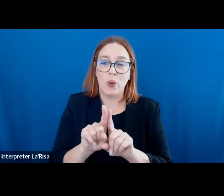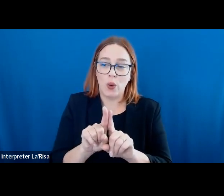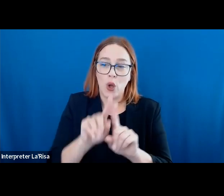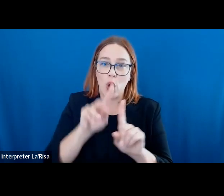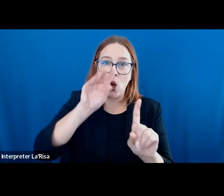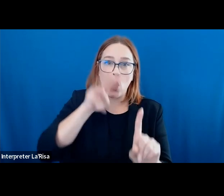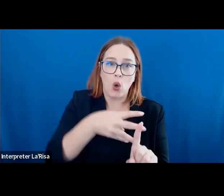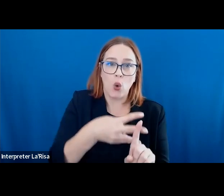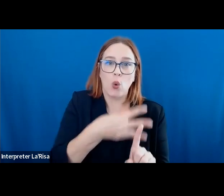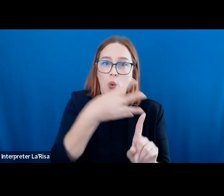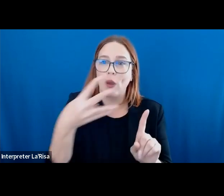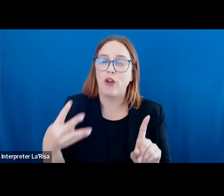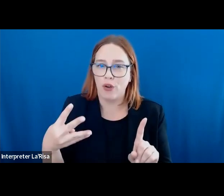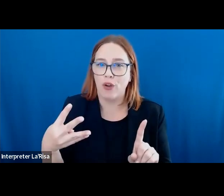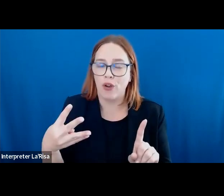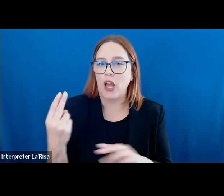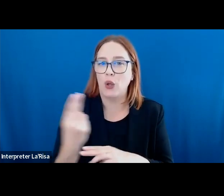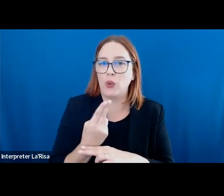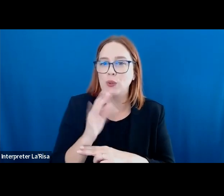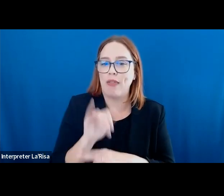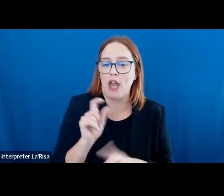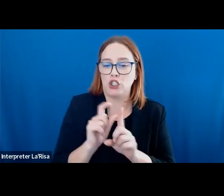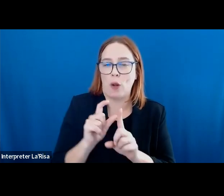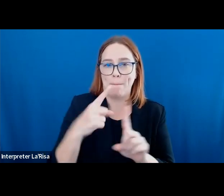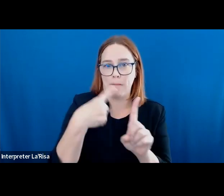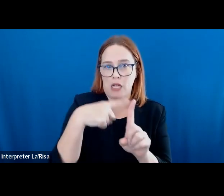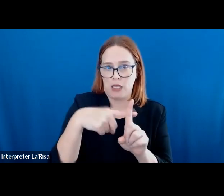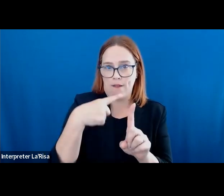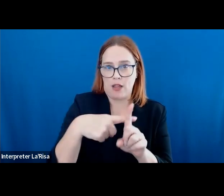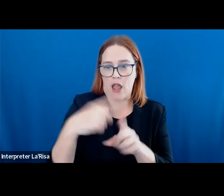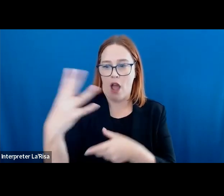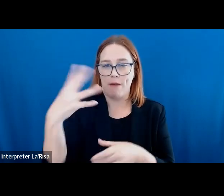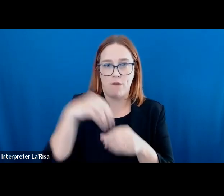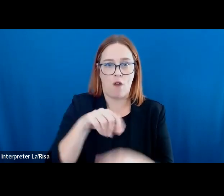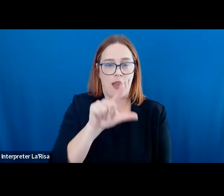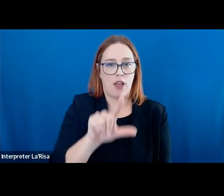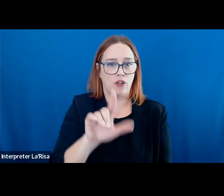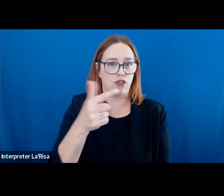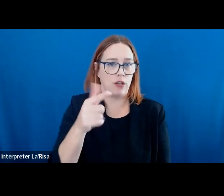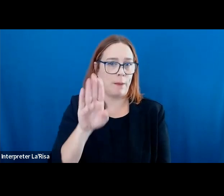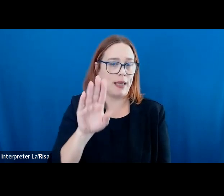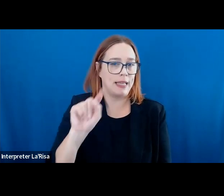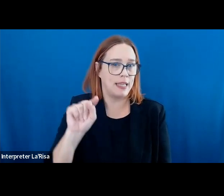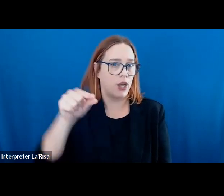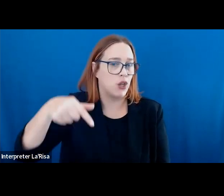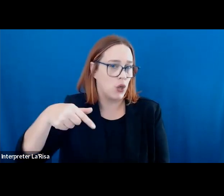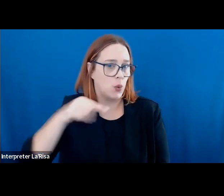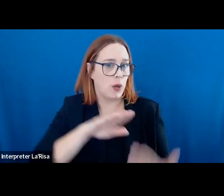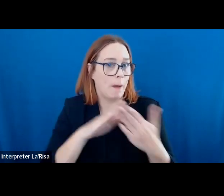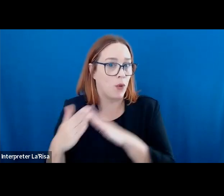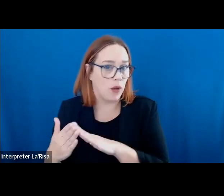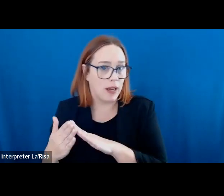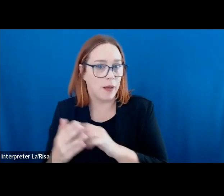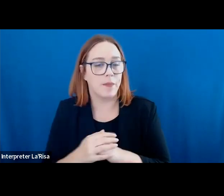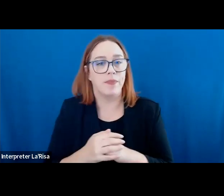the LGBT community. I am the director of the Inland Northwest Disability Experience,